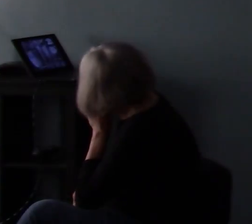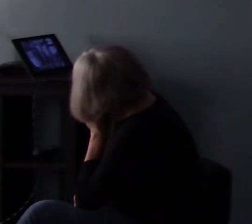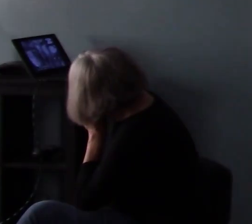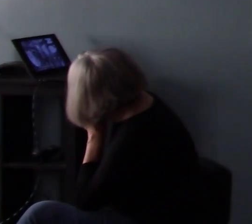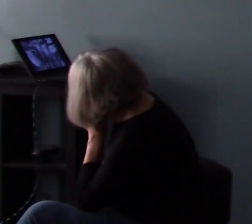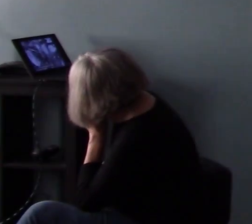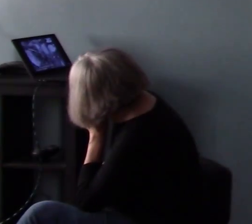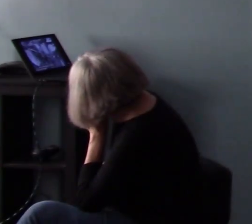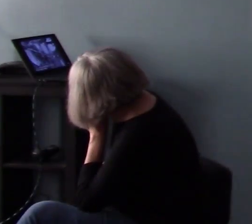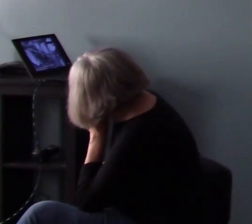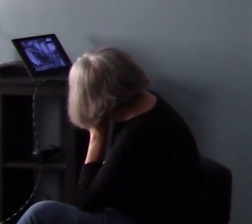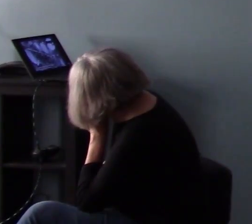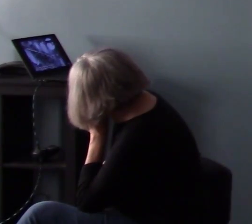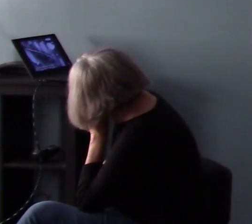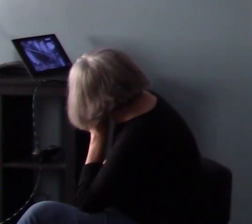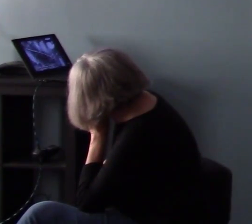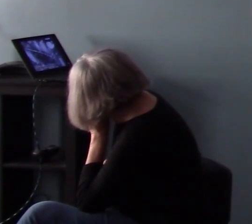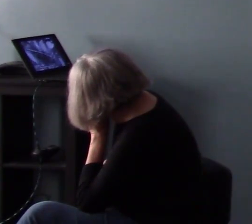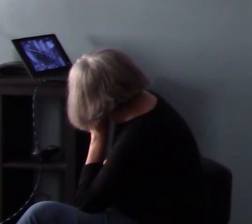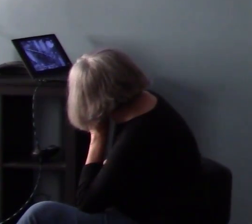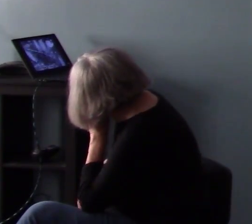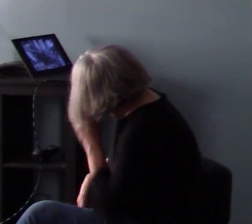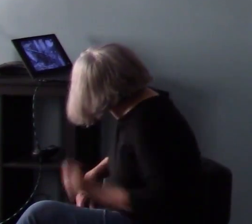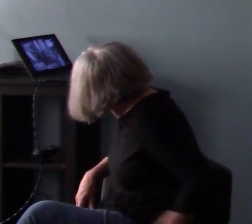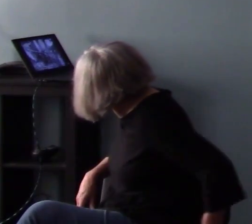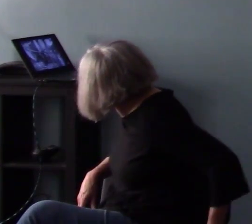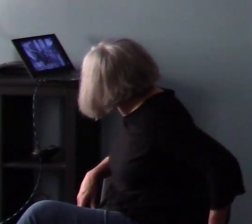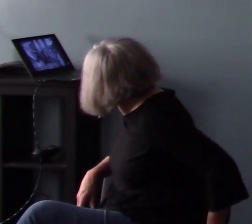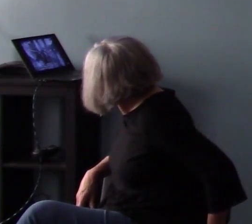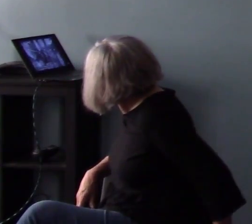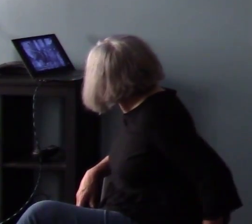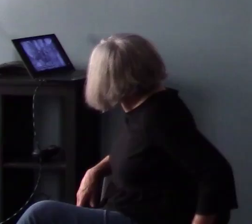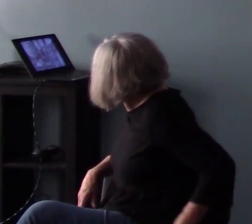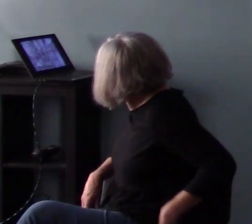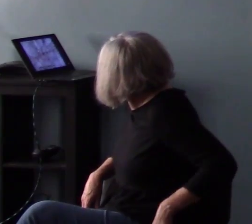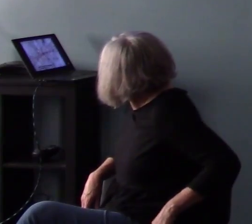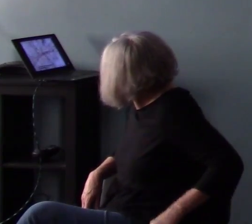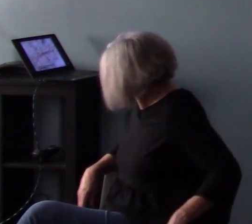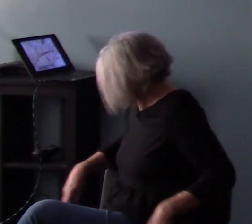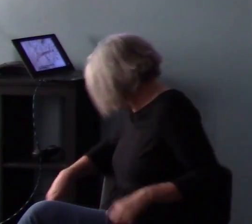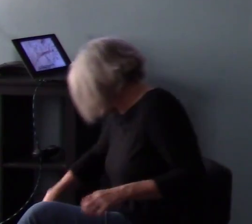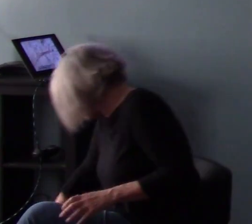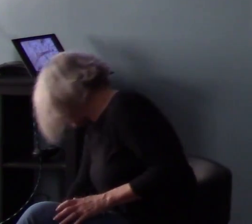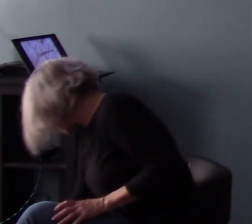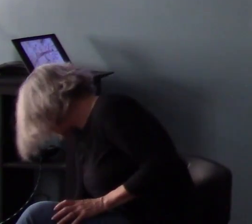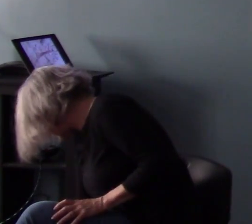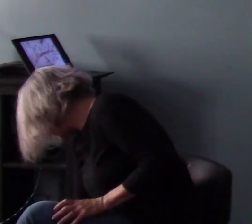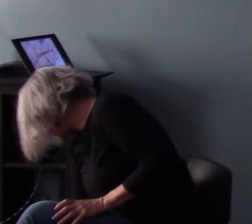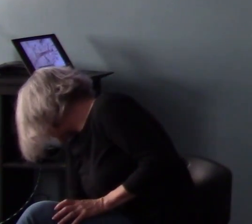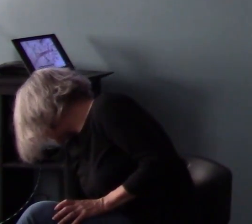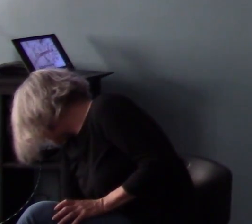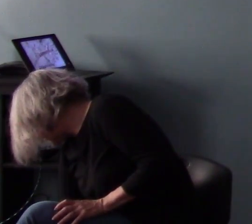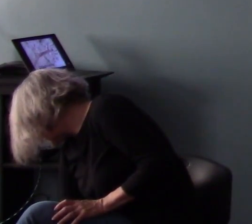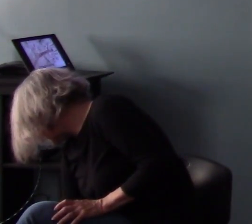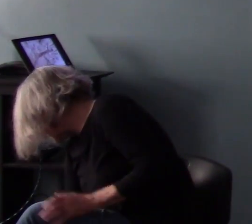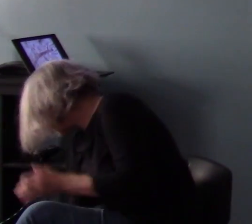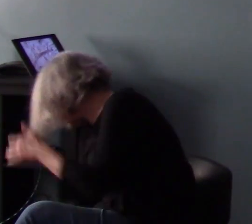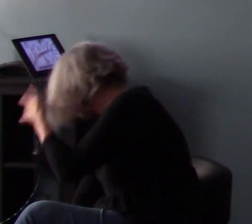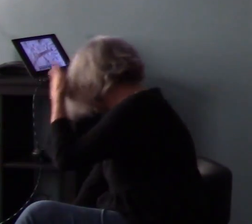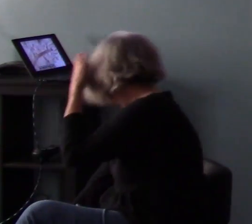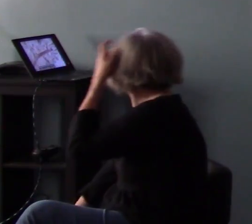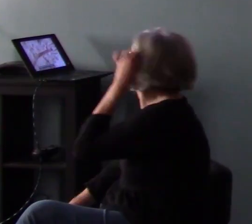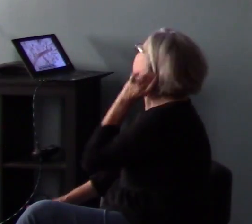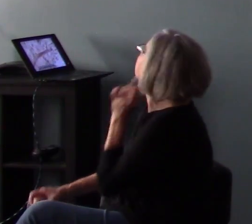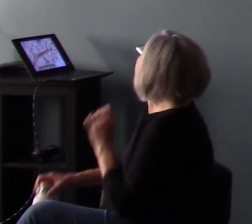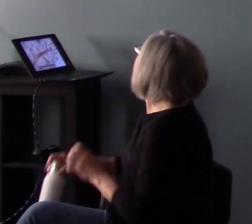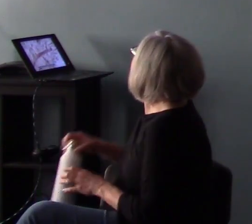record. According to most biology textbooks, fossils show the gradual development of life from simple to complex over hundreds